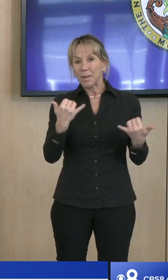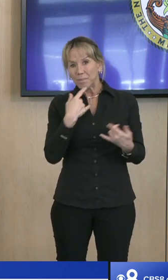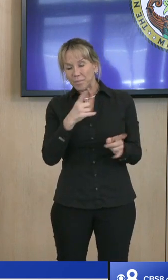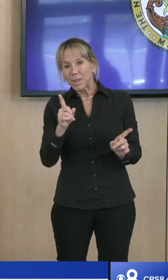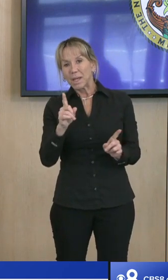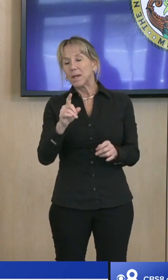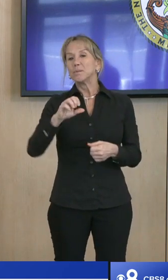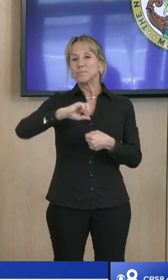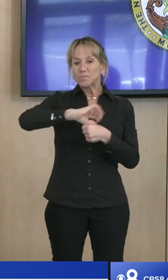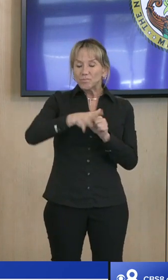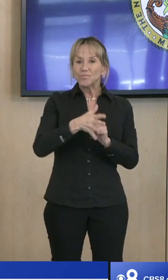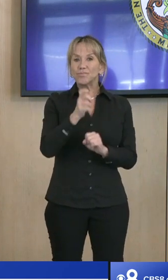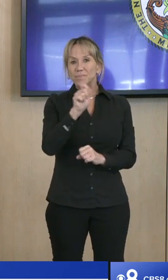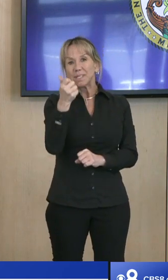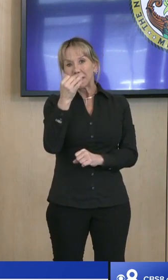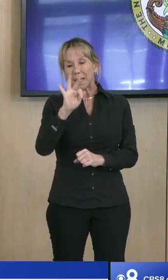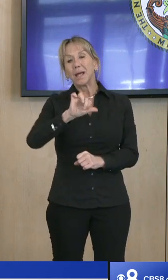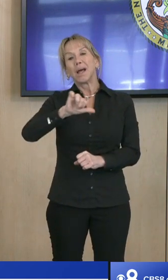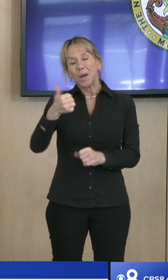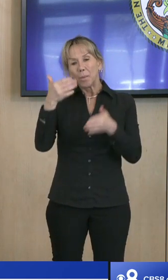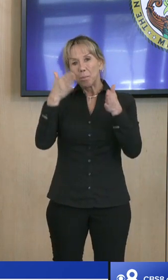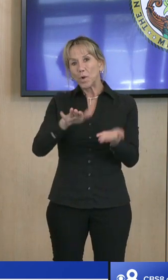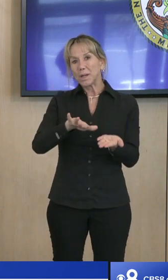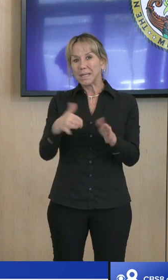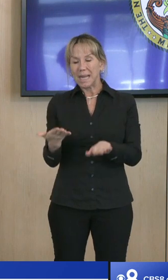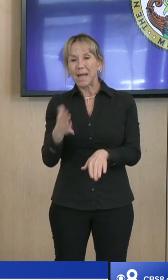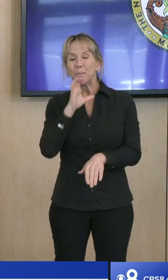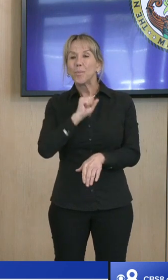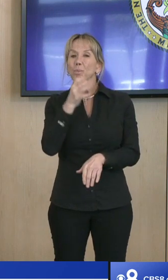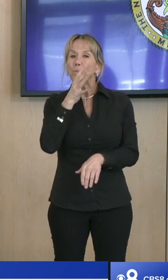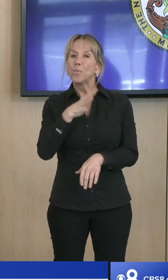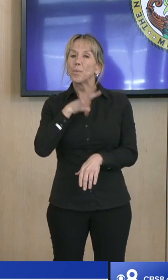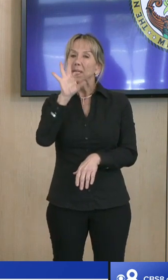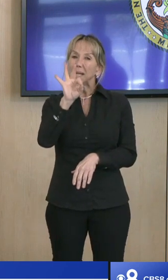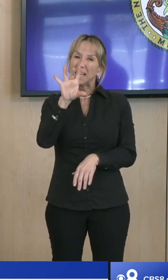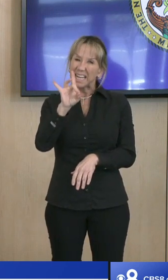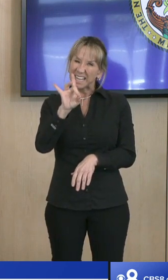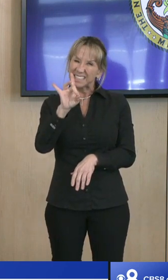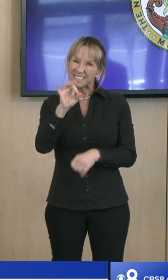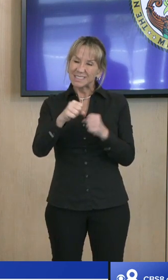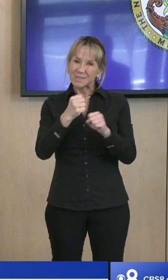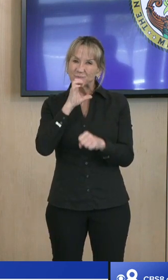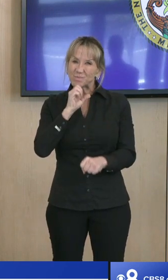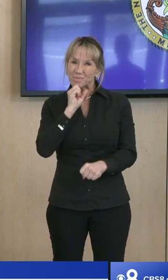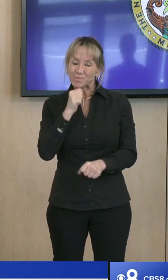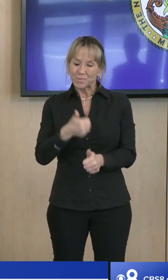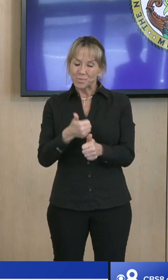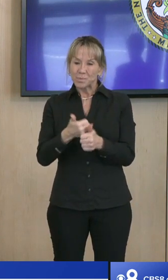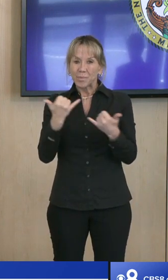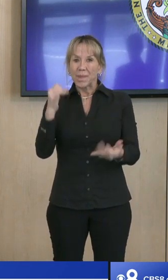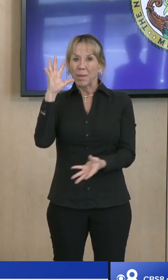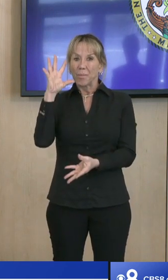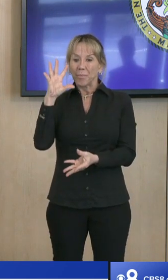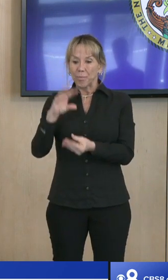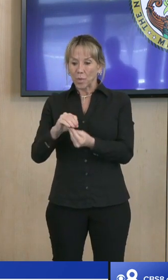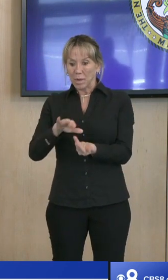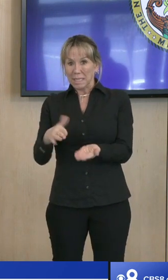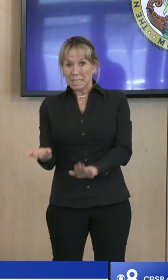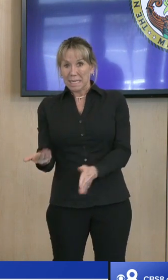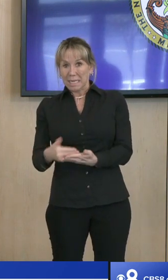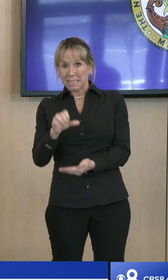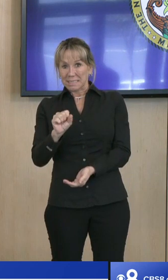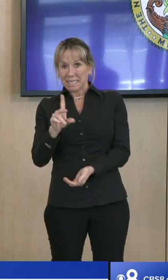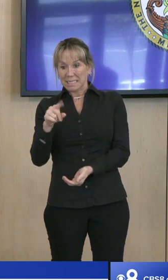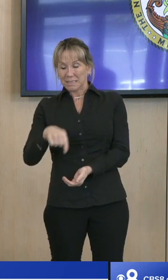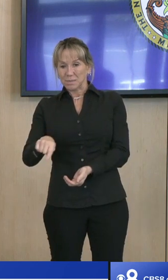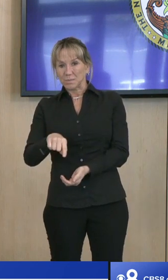COVID-19 has claimed another death in San Diego, a 98-year-old woman, bringing our total to 16. I do